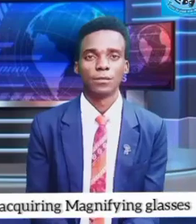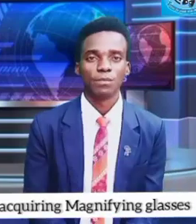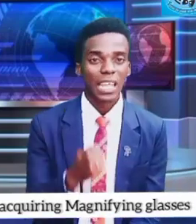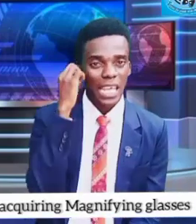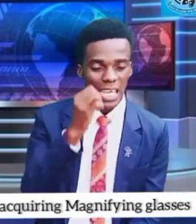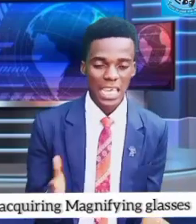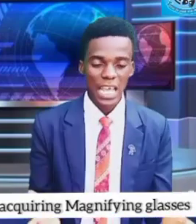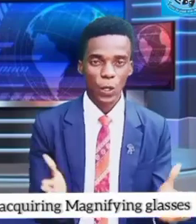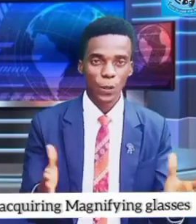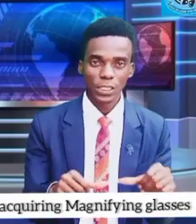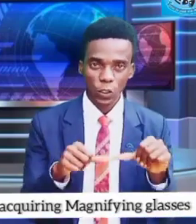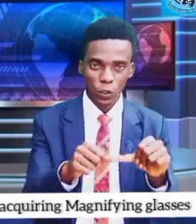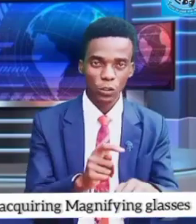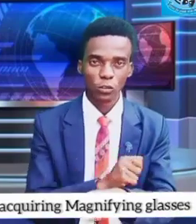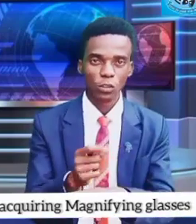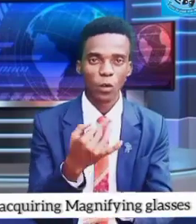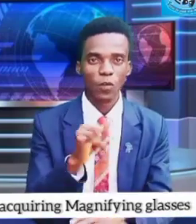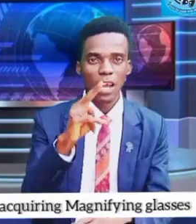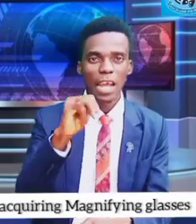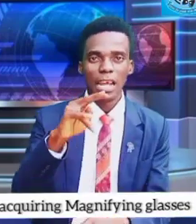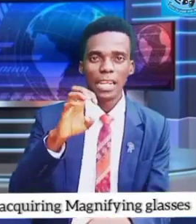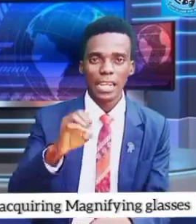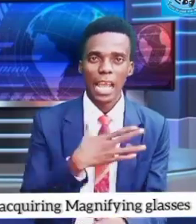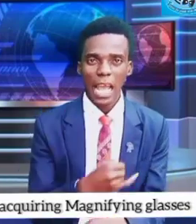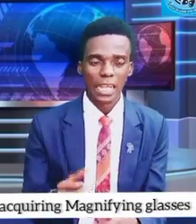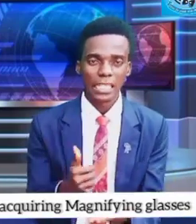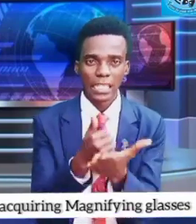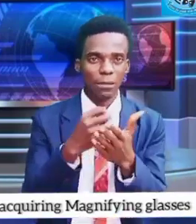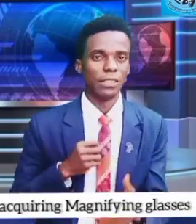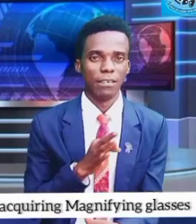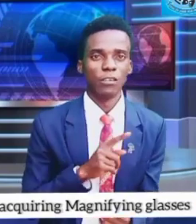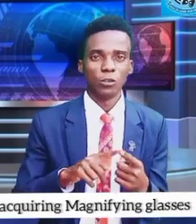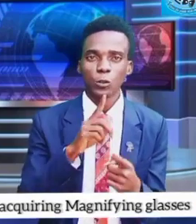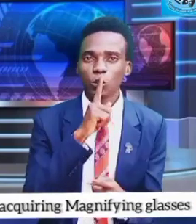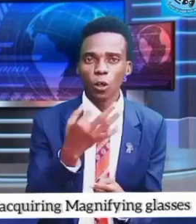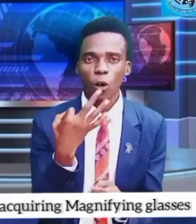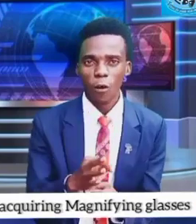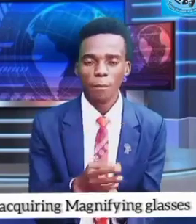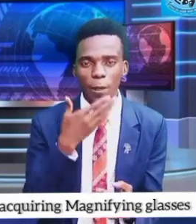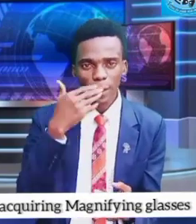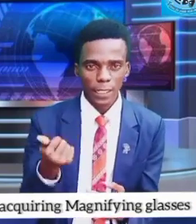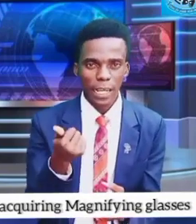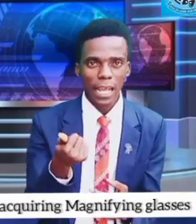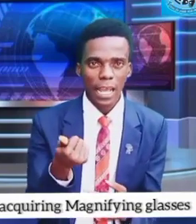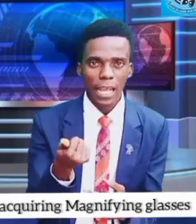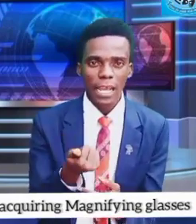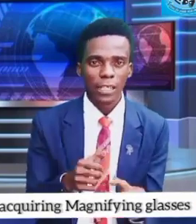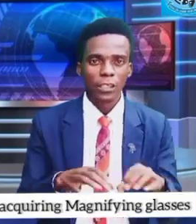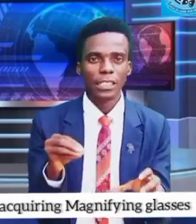It encourages continuous training of INEC and ad hoc staff to ensure better compliance in